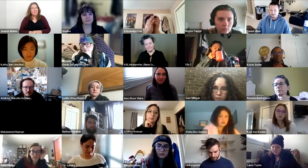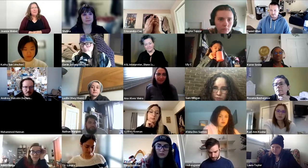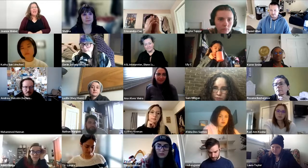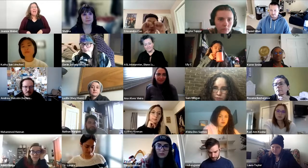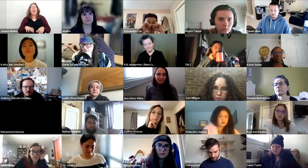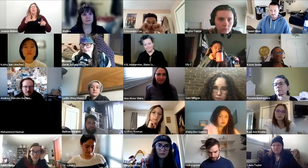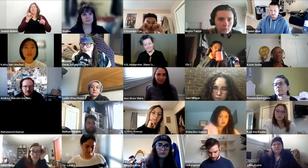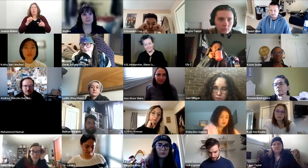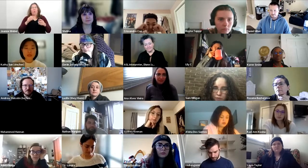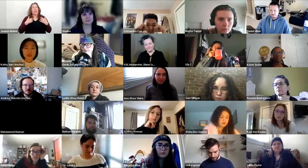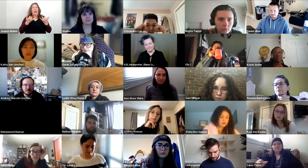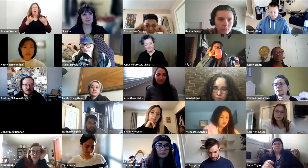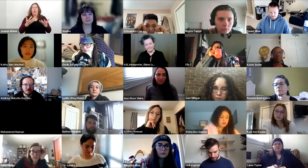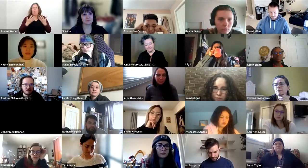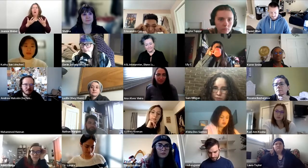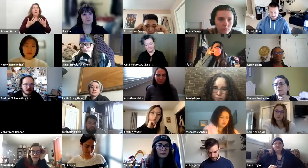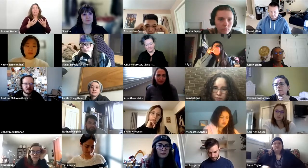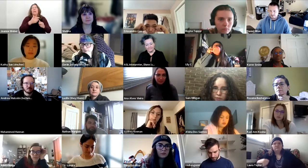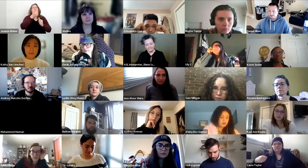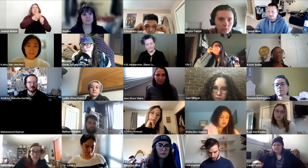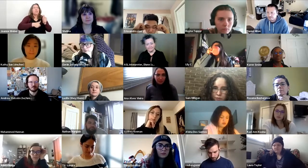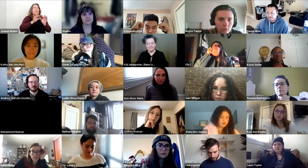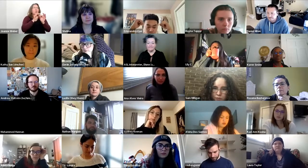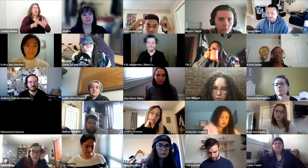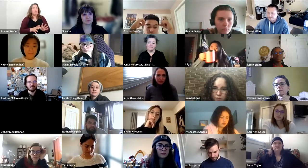have my own interpreter too.